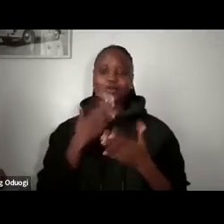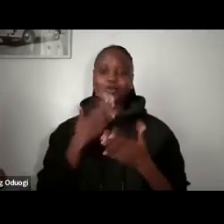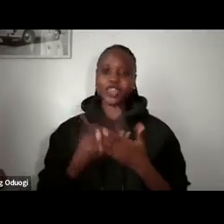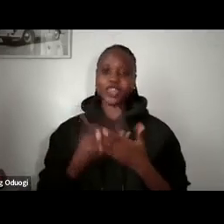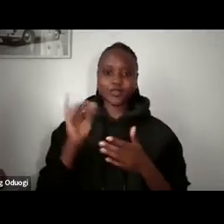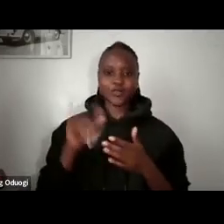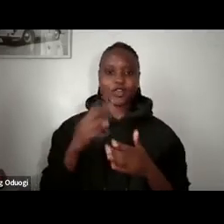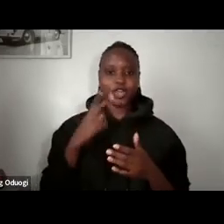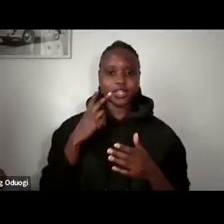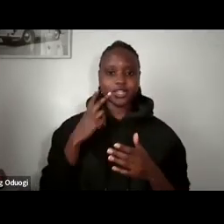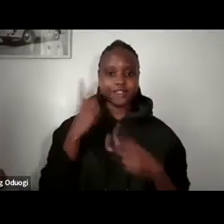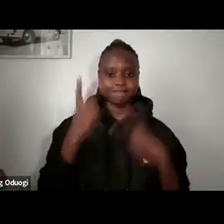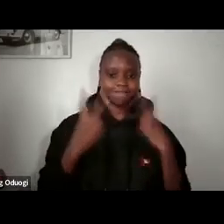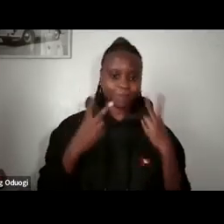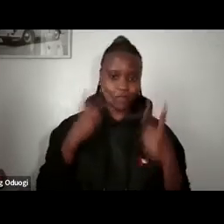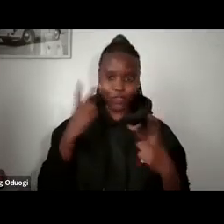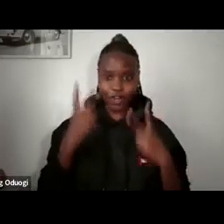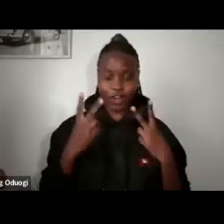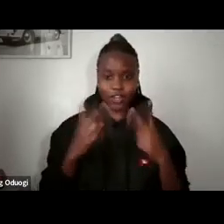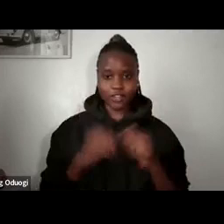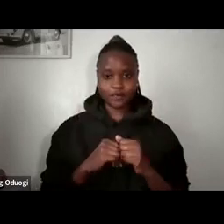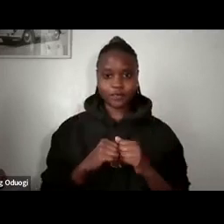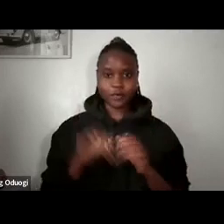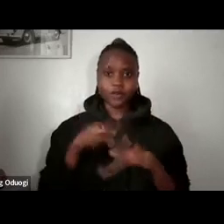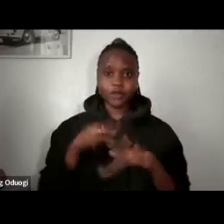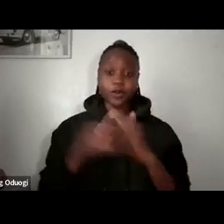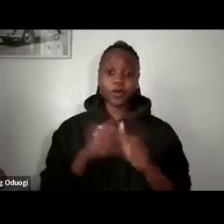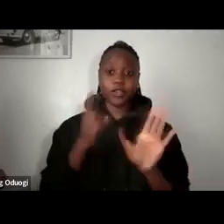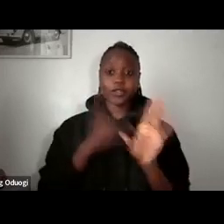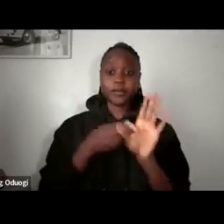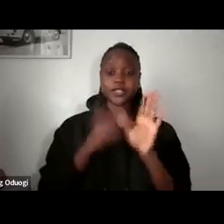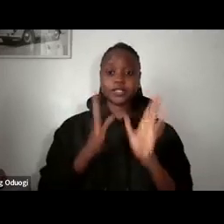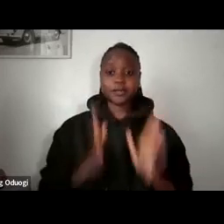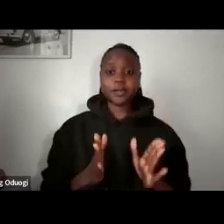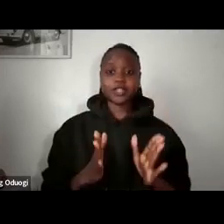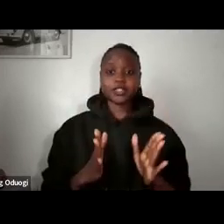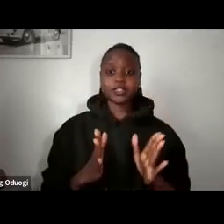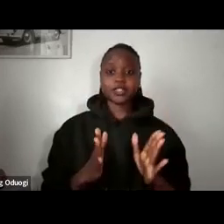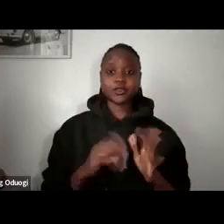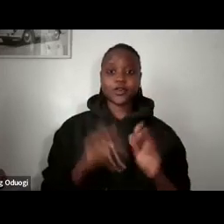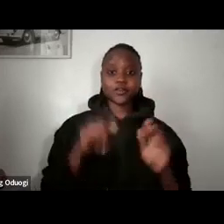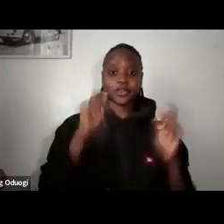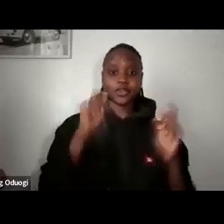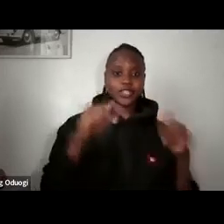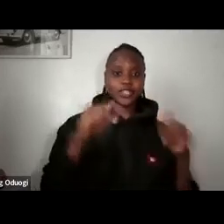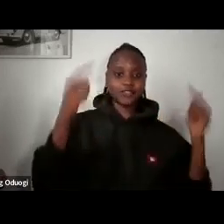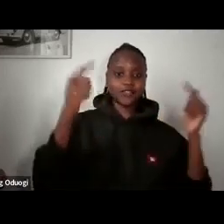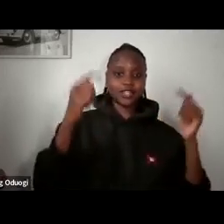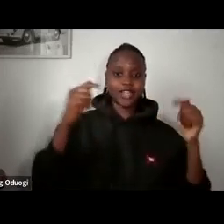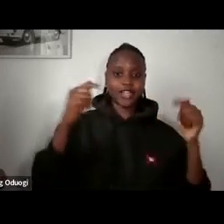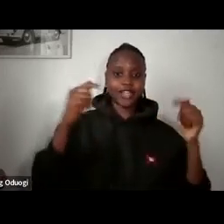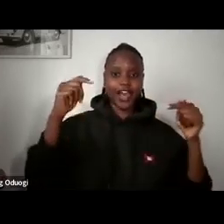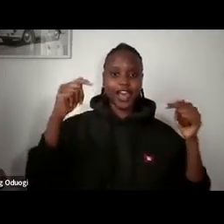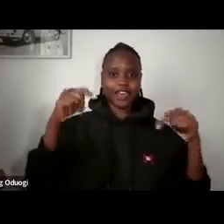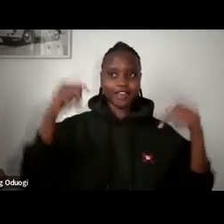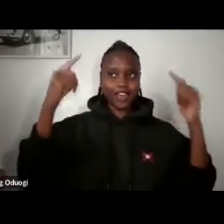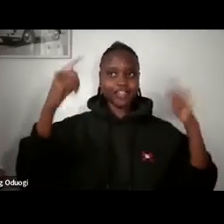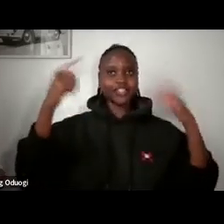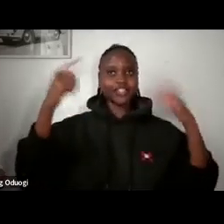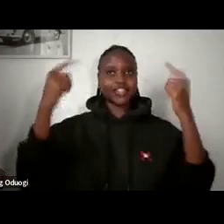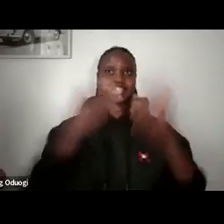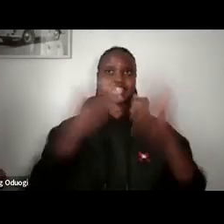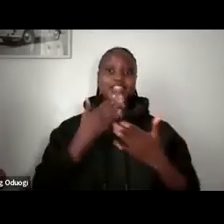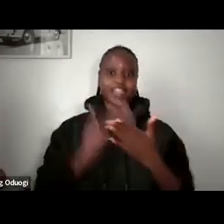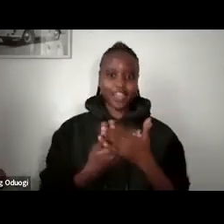visionary. And for all the participants who have made this event a success, we say asante sana.